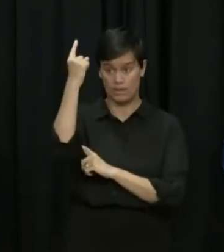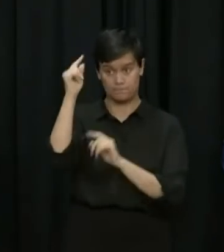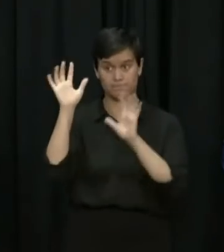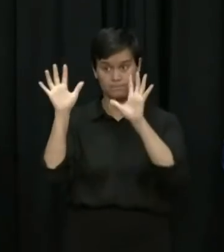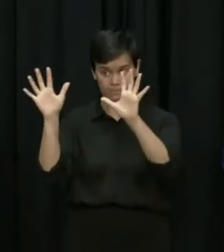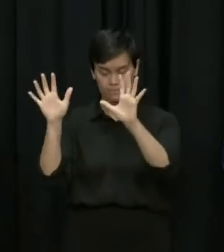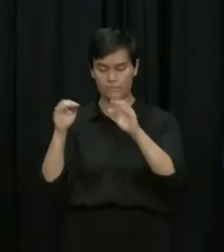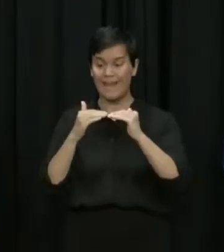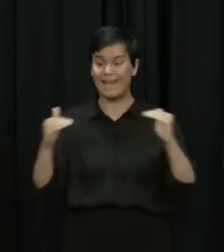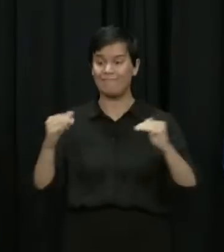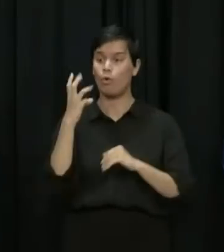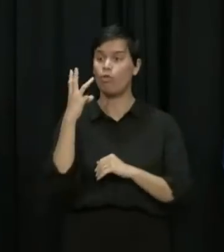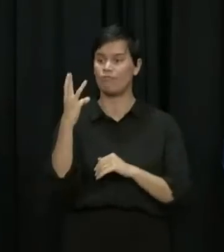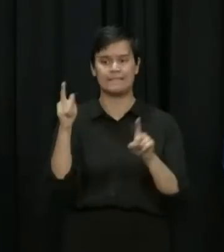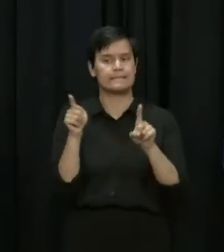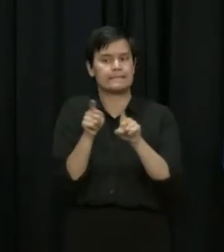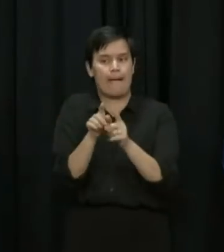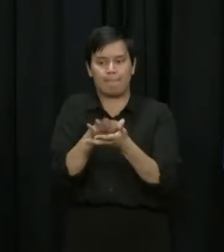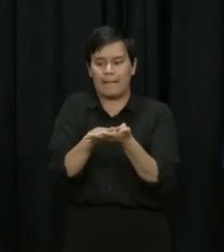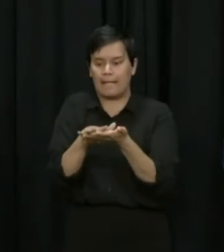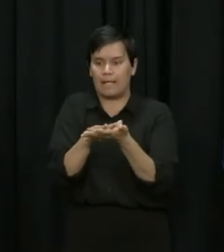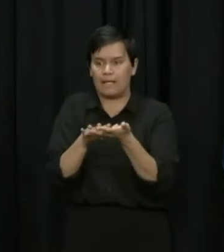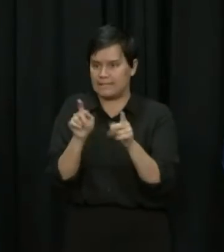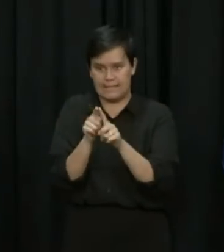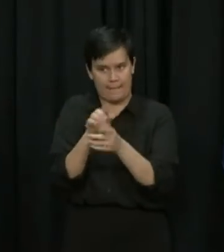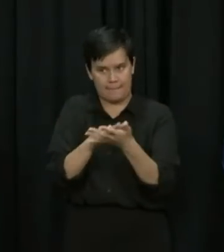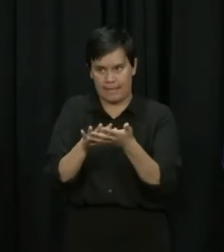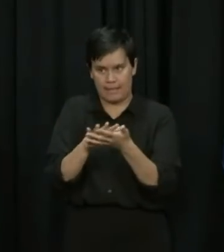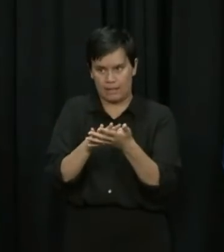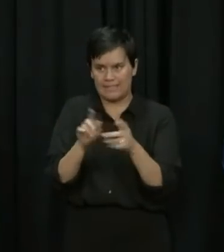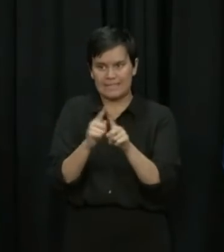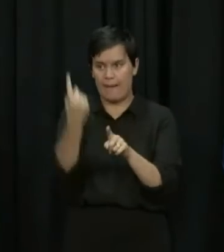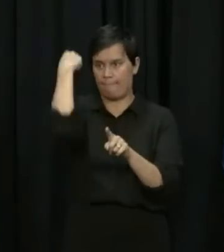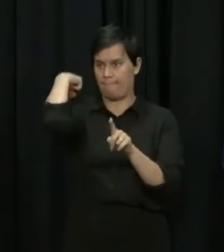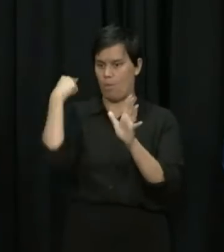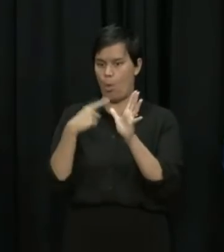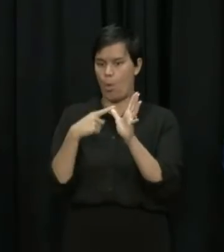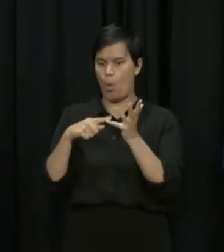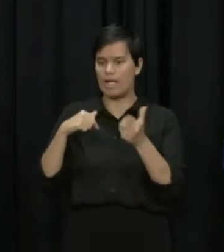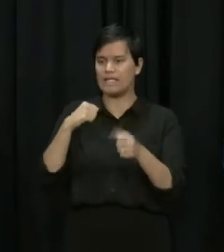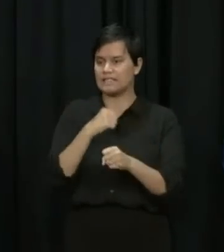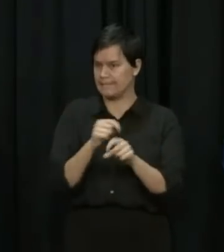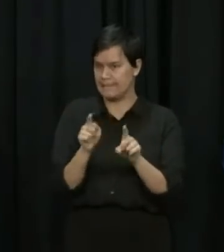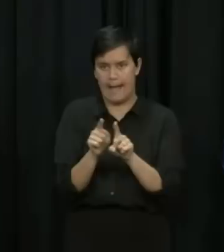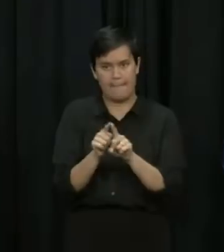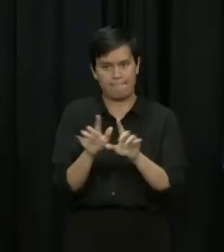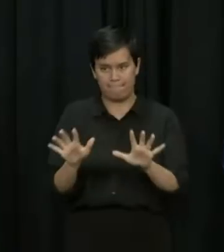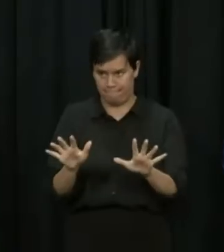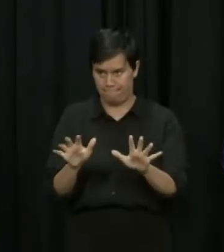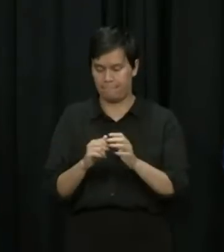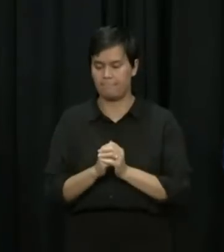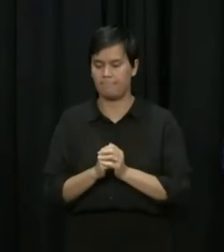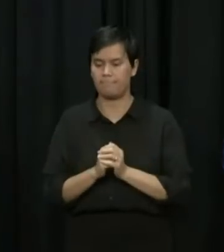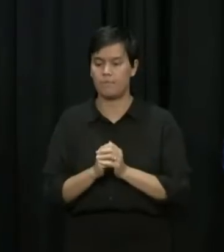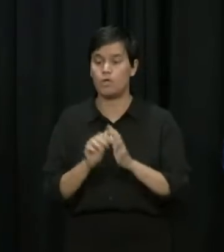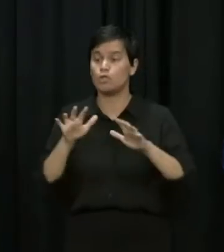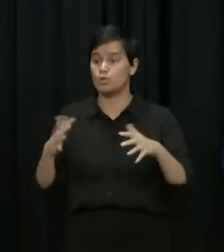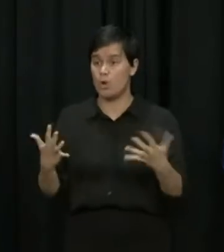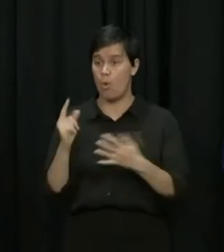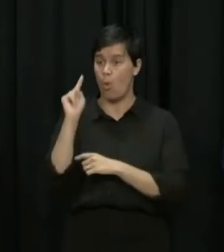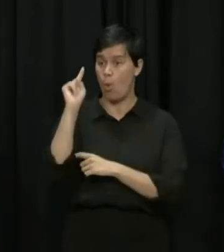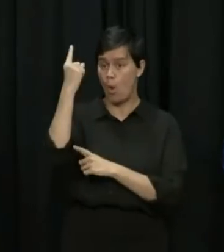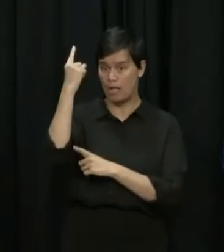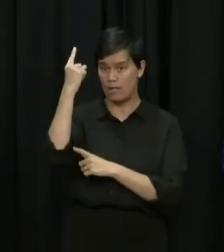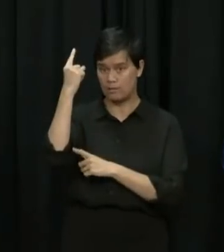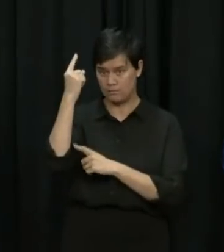were the last time we moved to level 3 in August for Auckland. That means the main thing we are asking people in Auckland to